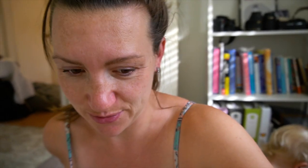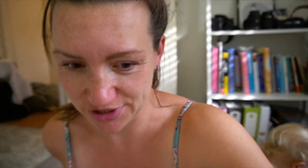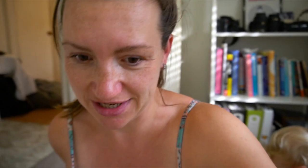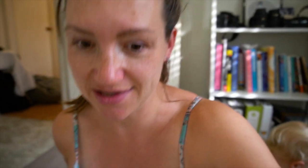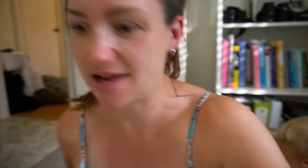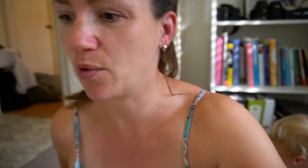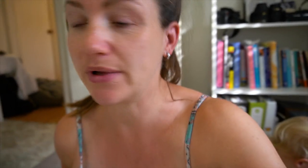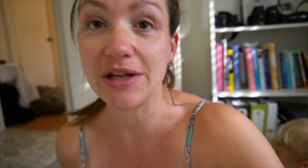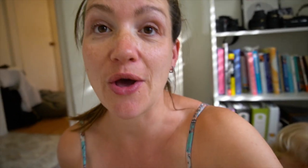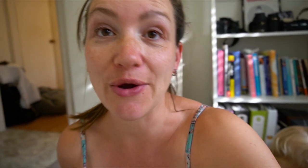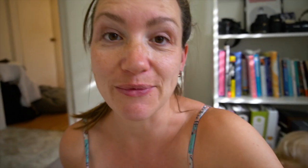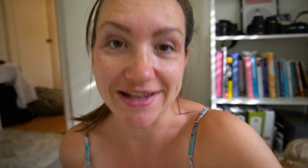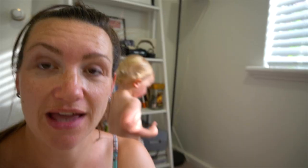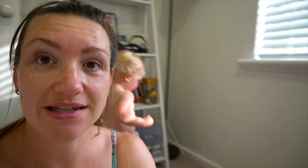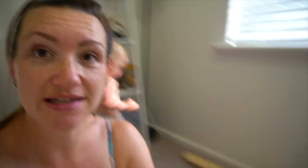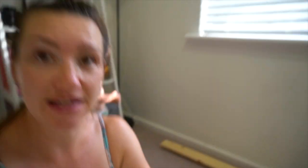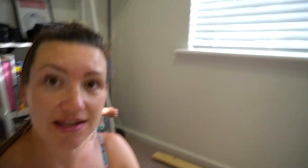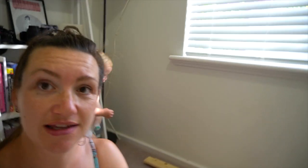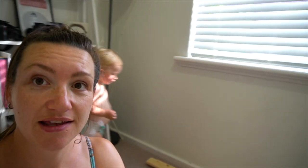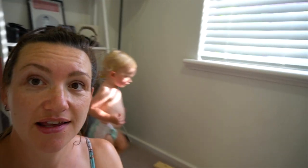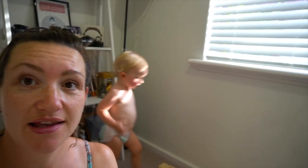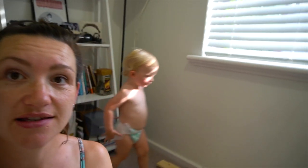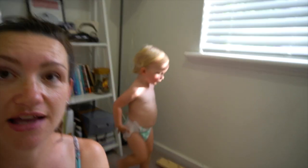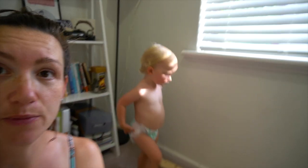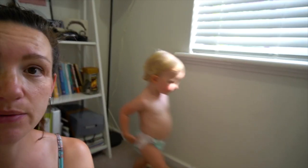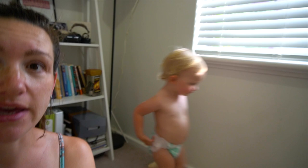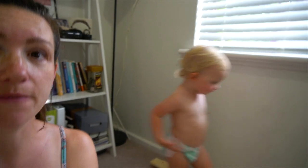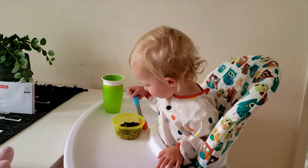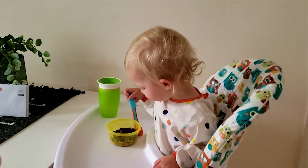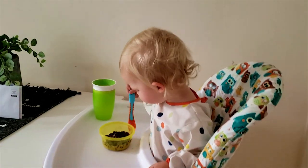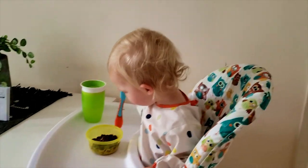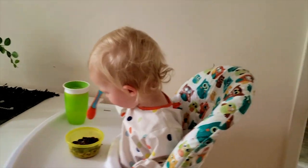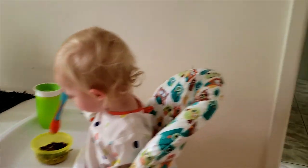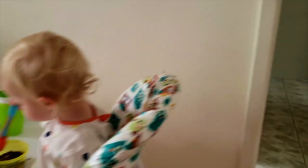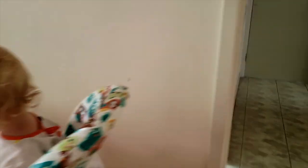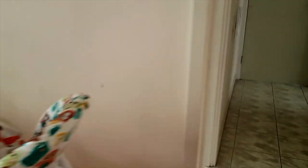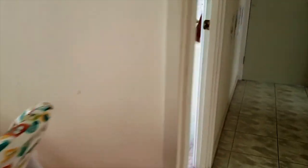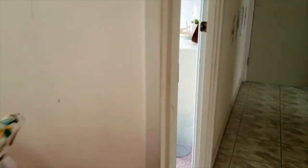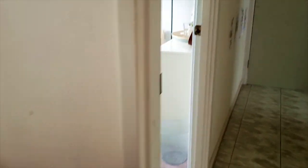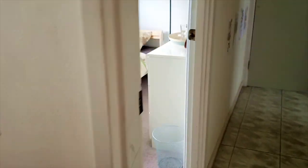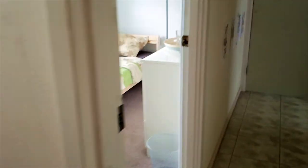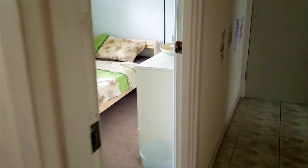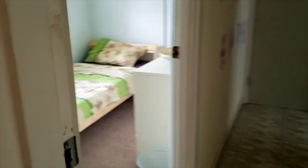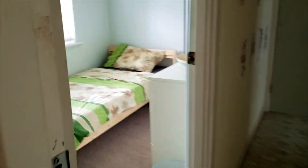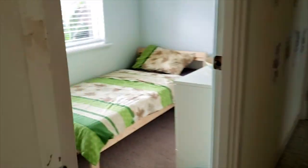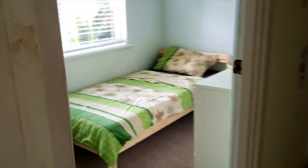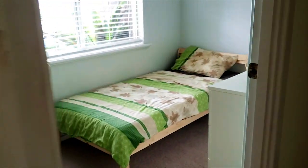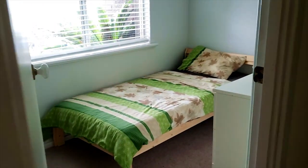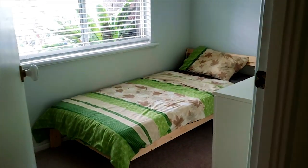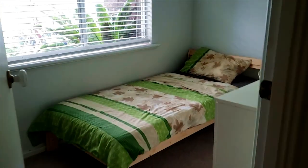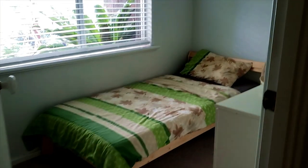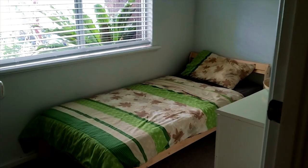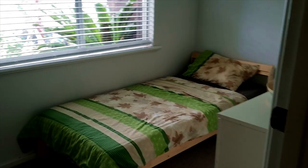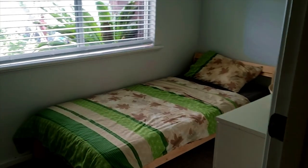really, really appreciate. And we're building her a bed. And Izzy is helping me. We've finished grandma's little